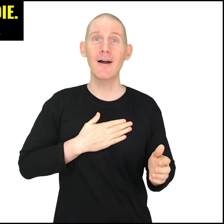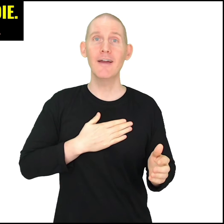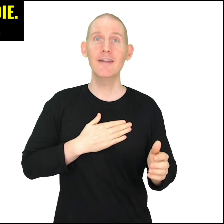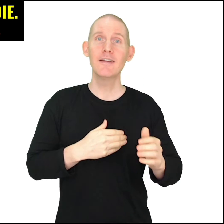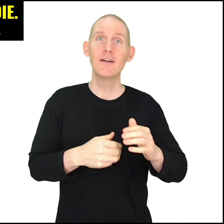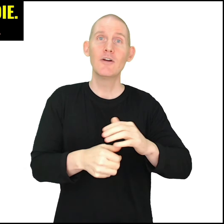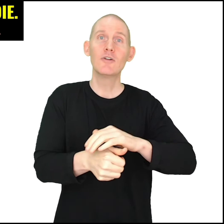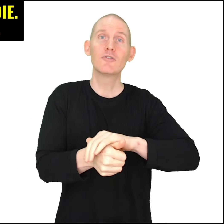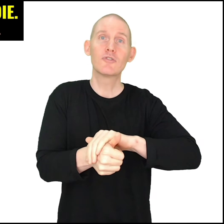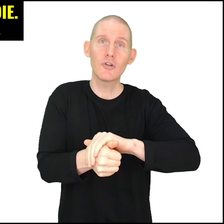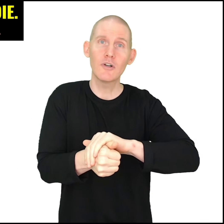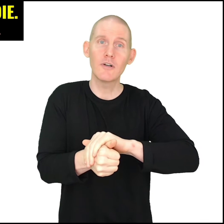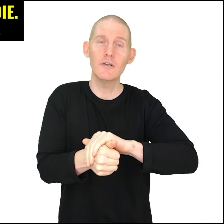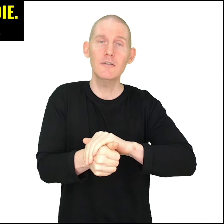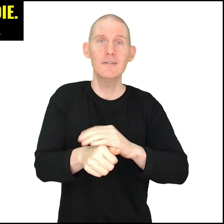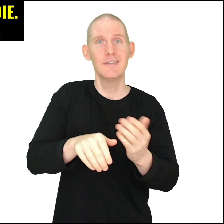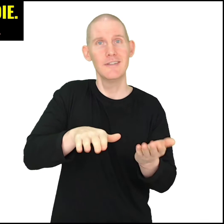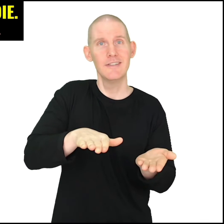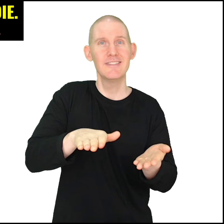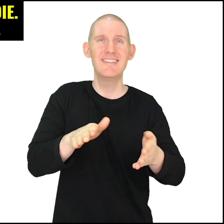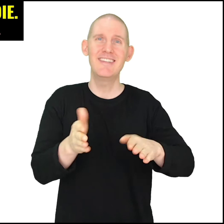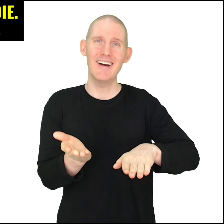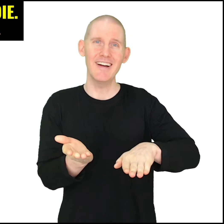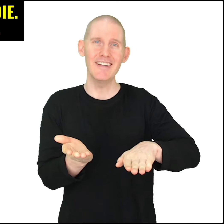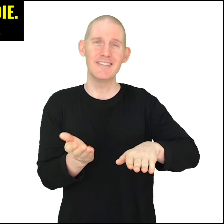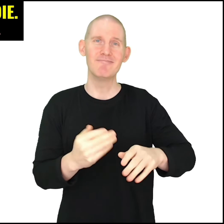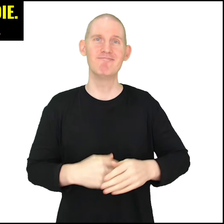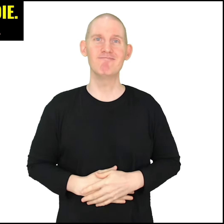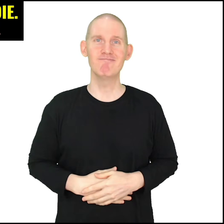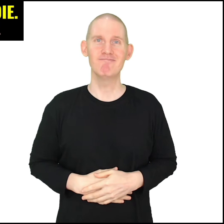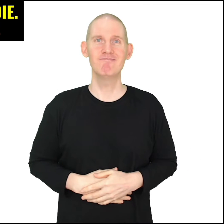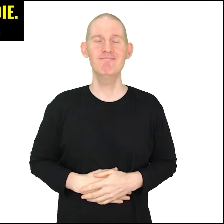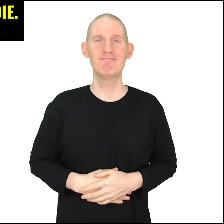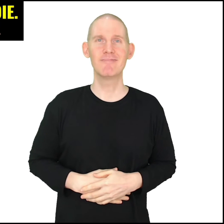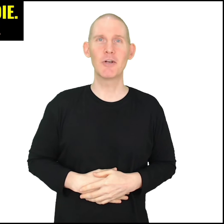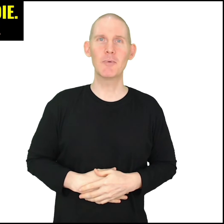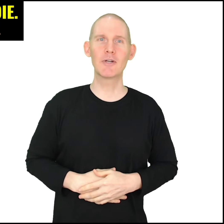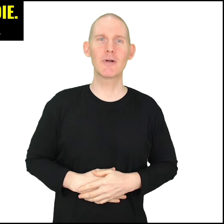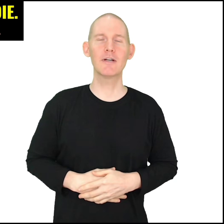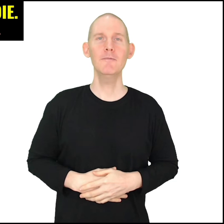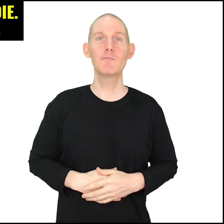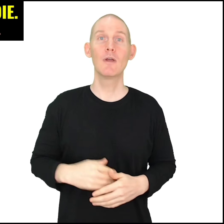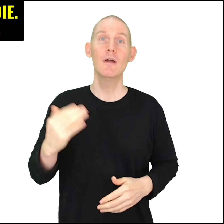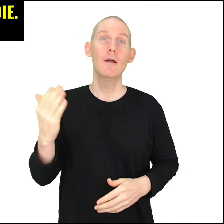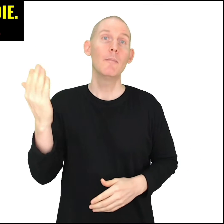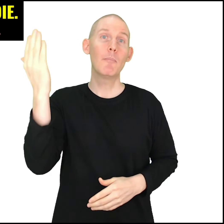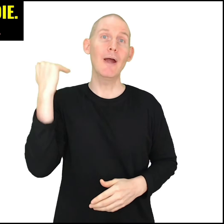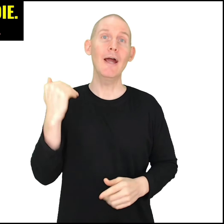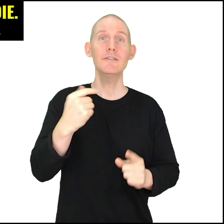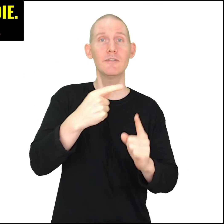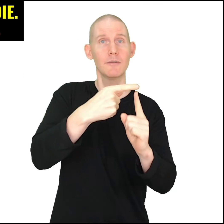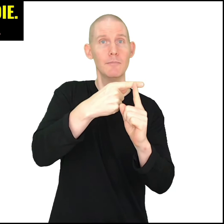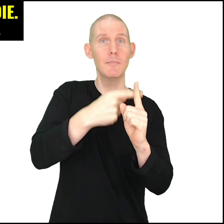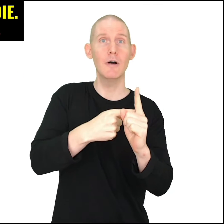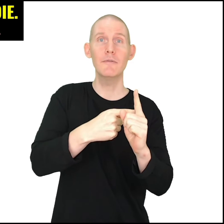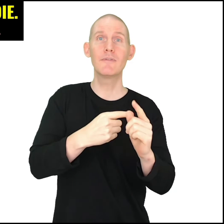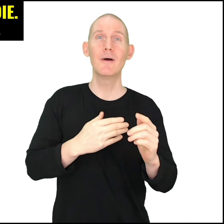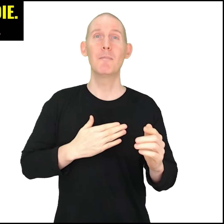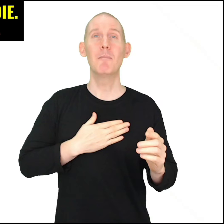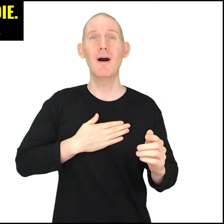my turtle die. A little bit quicker. Past month,